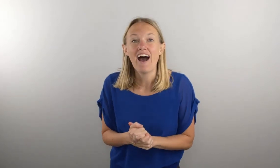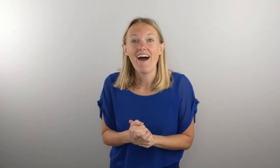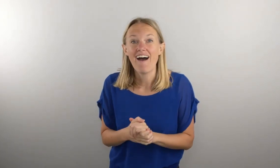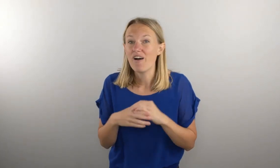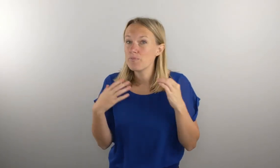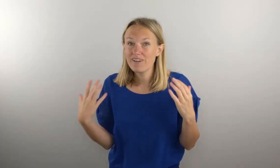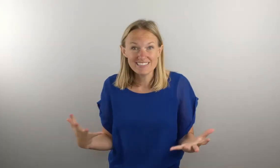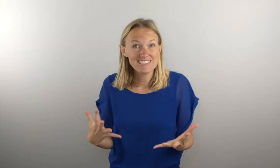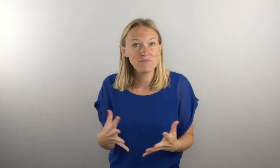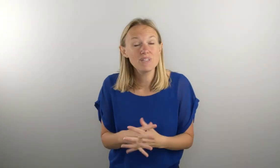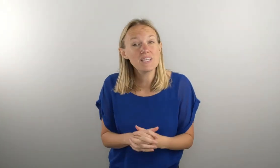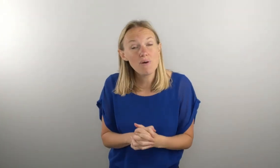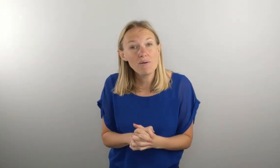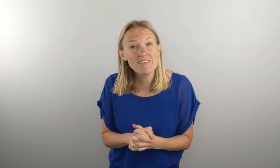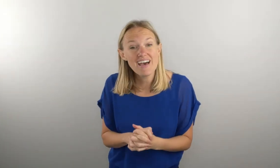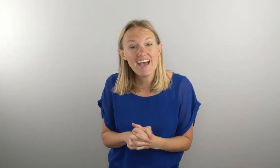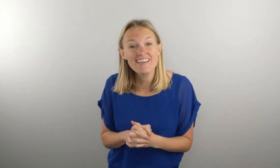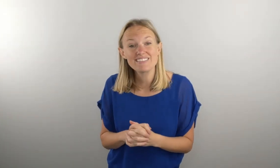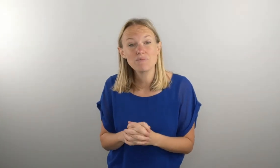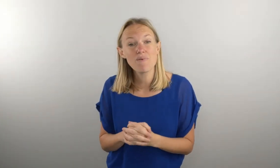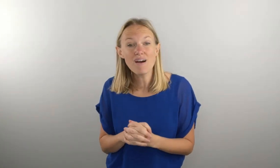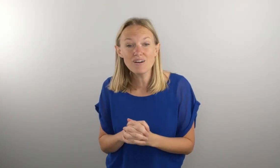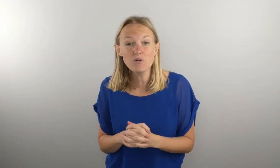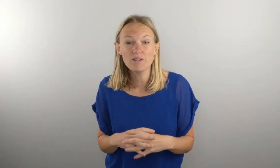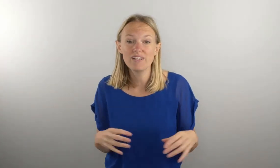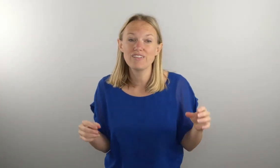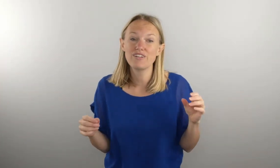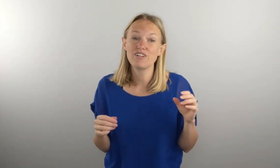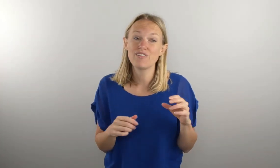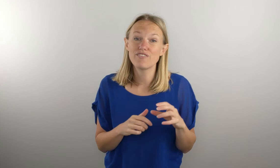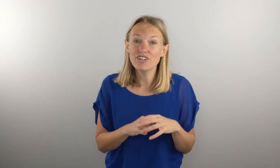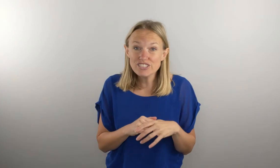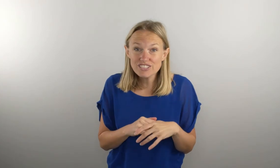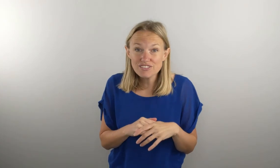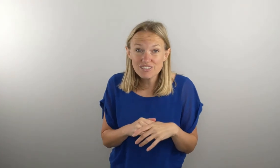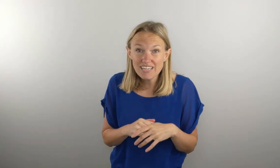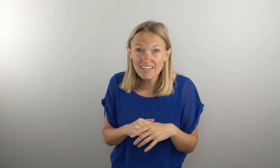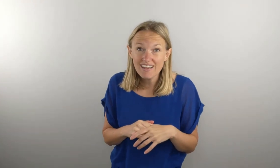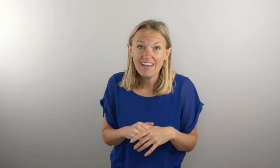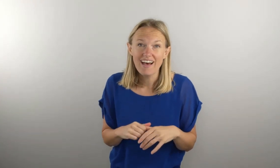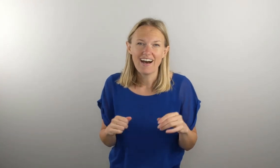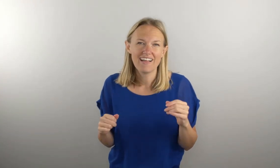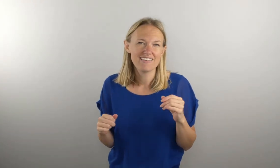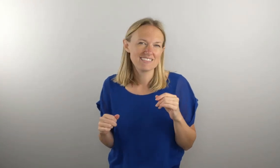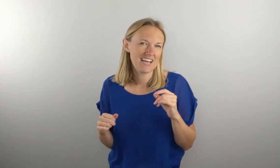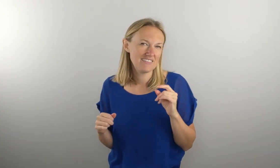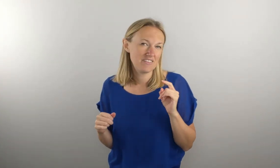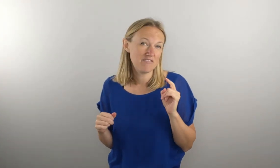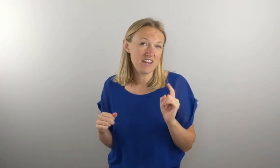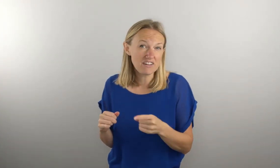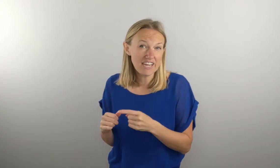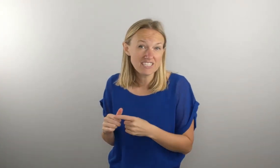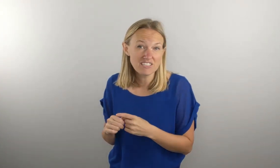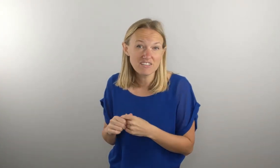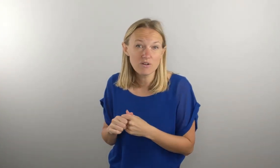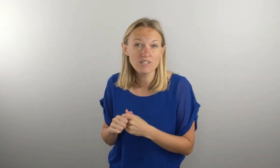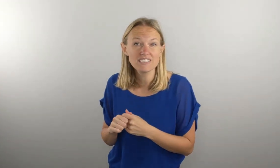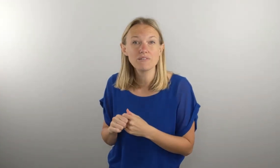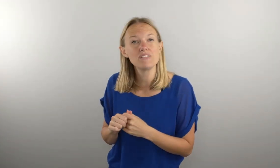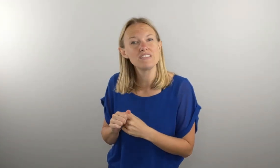I hope you guys did really well with that. Tomorrow we're going to learn verse 3. There's kind of a variation of the course that we'll learn